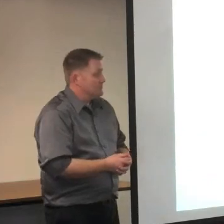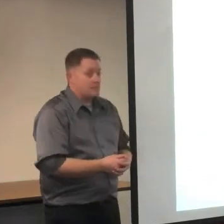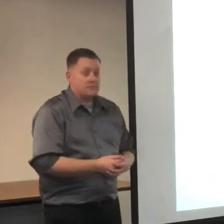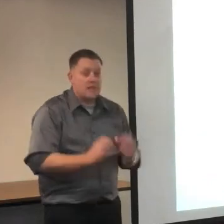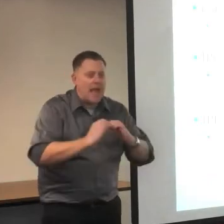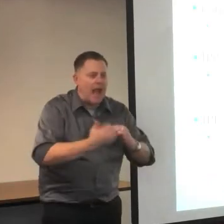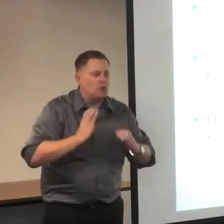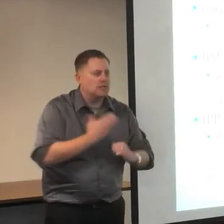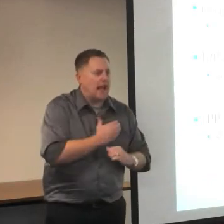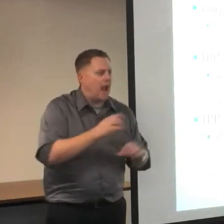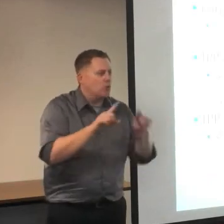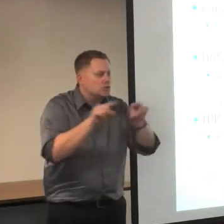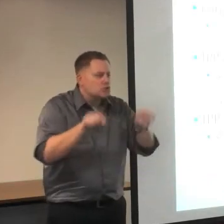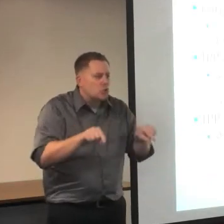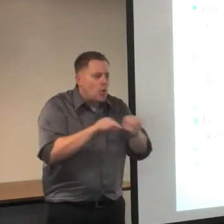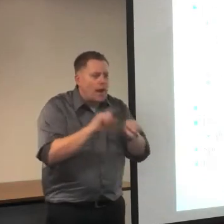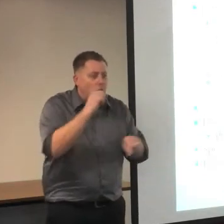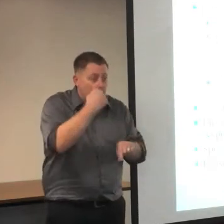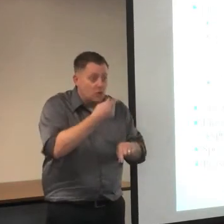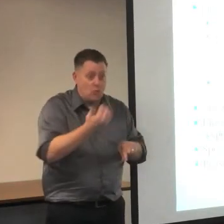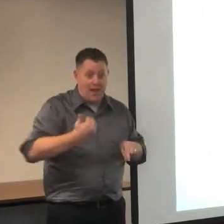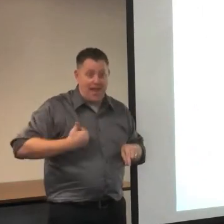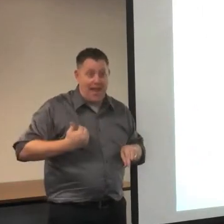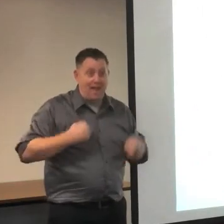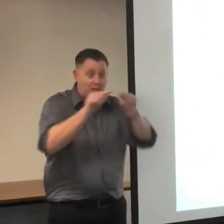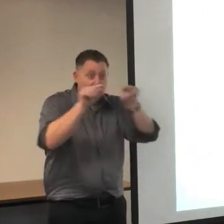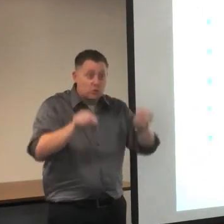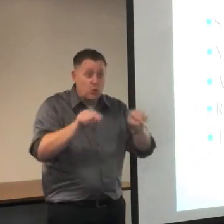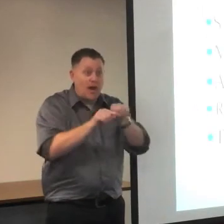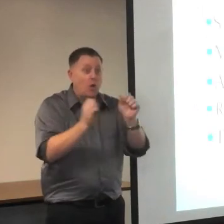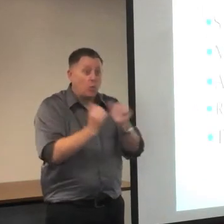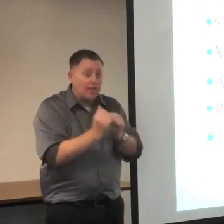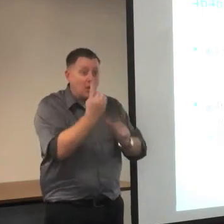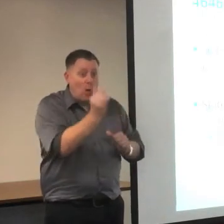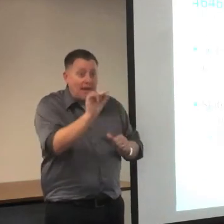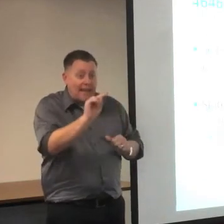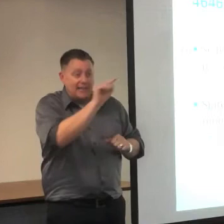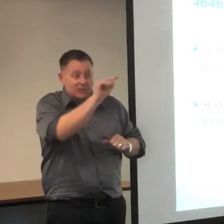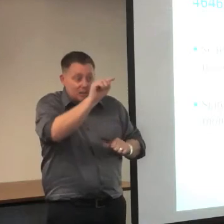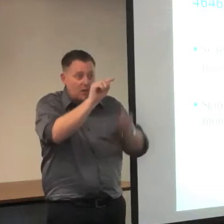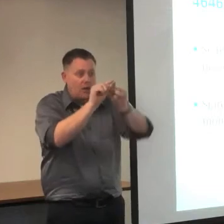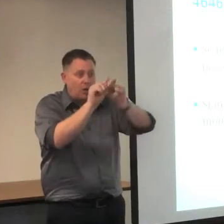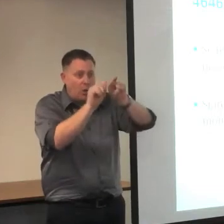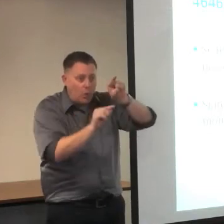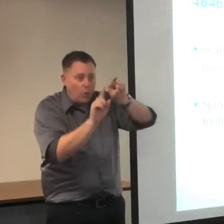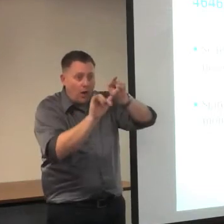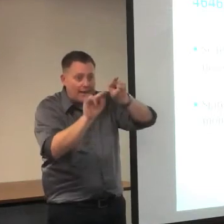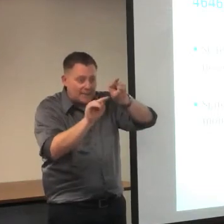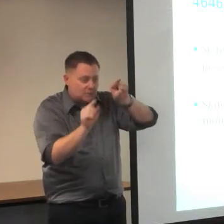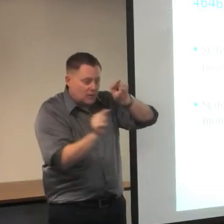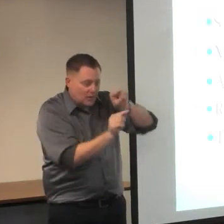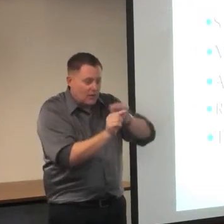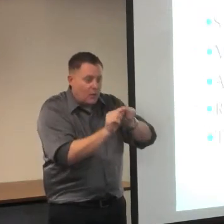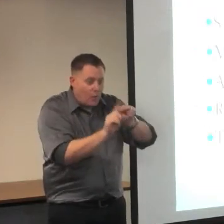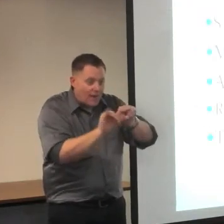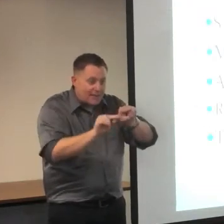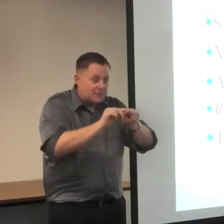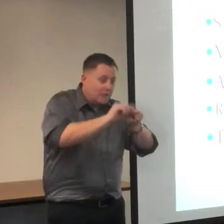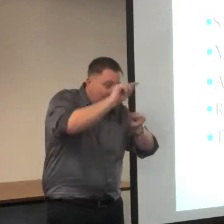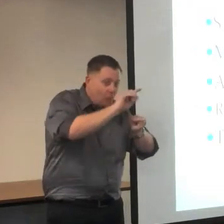How's our square looking? Does everyone have a square with 1-inch sides? Can at least a handful of you hold it up and show